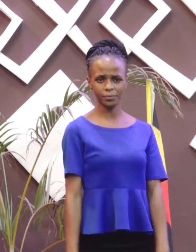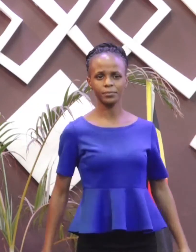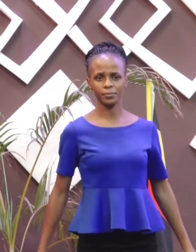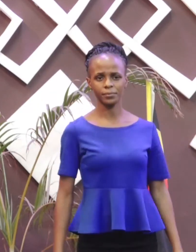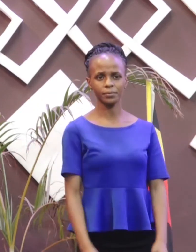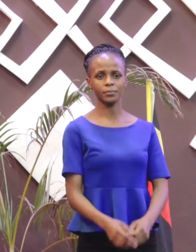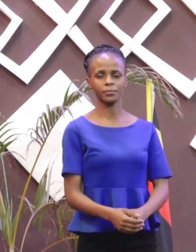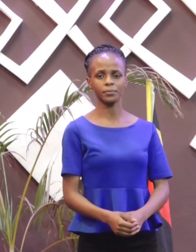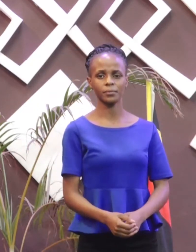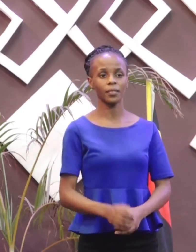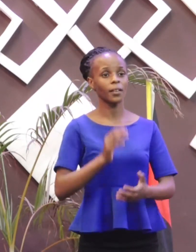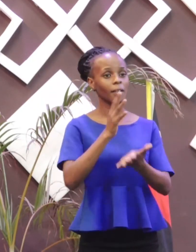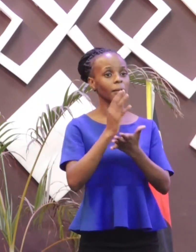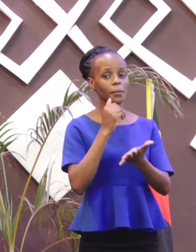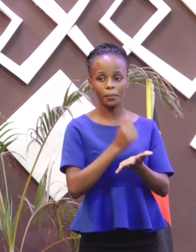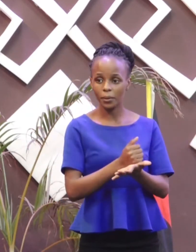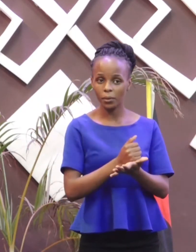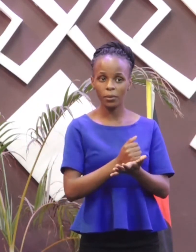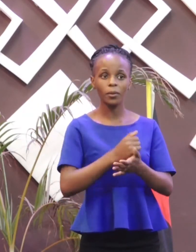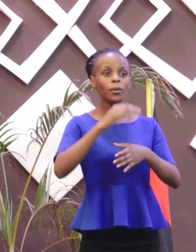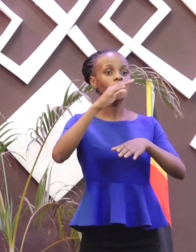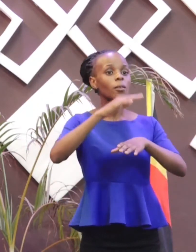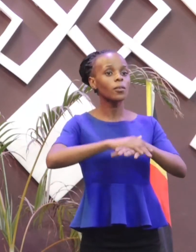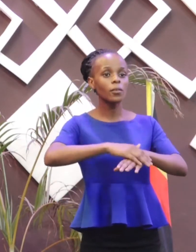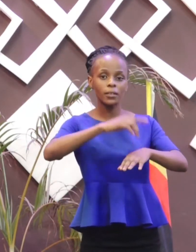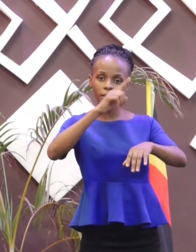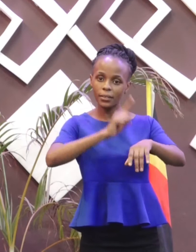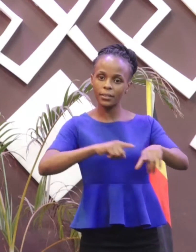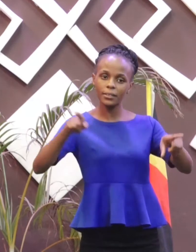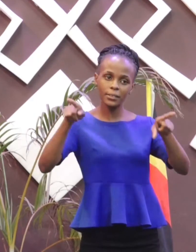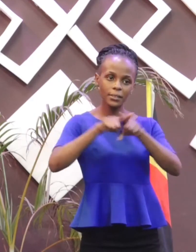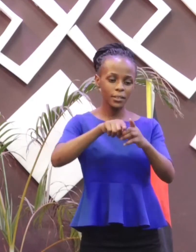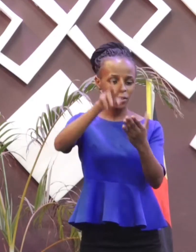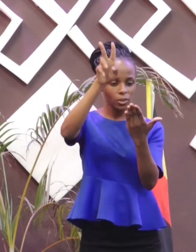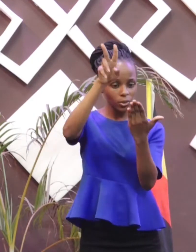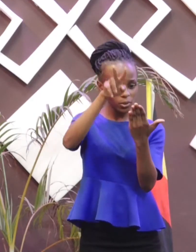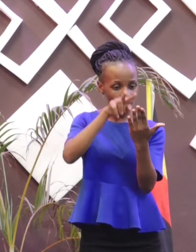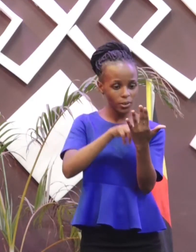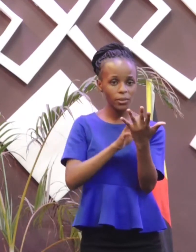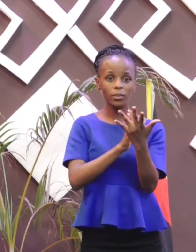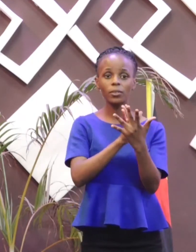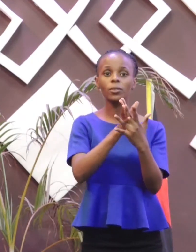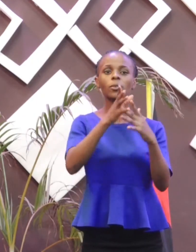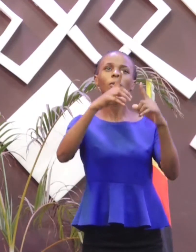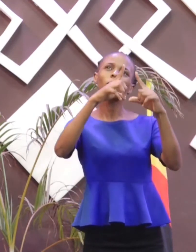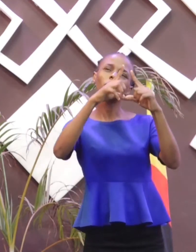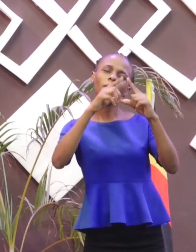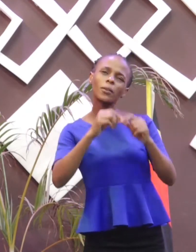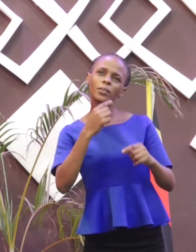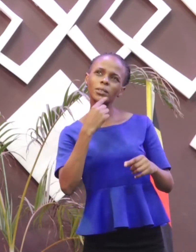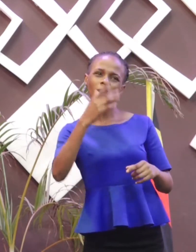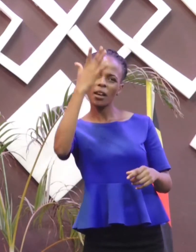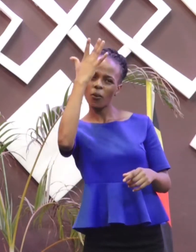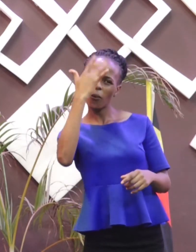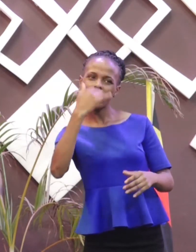Because at a certain time as you read through the word, you ask yourself, why did it take God